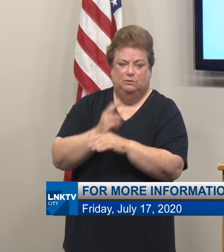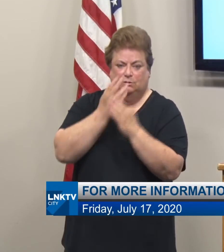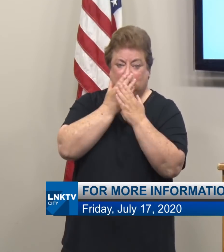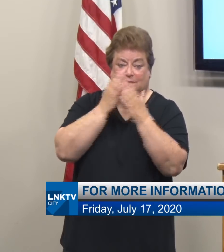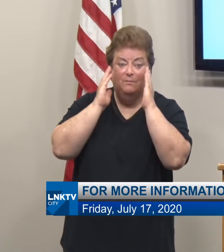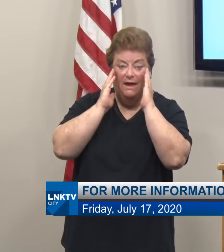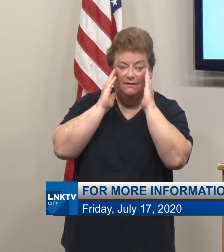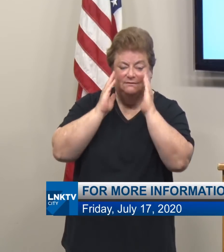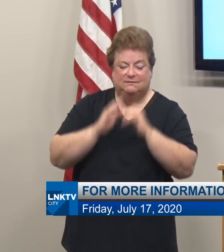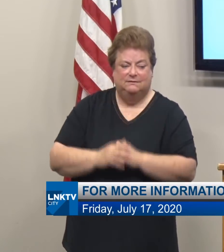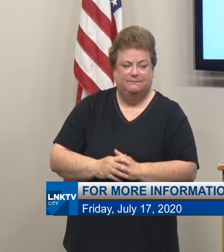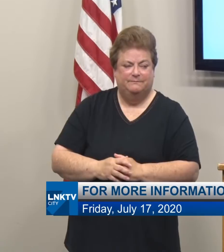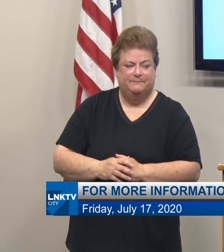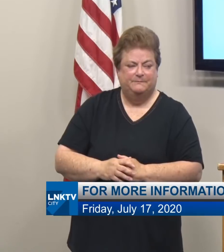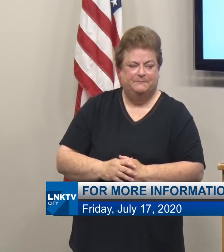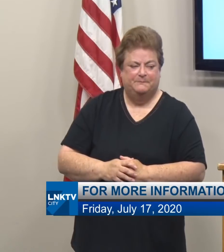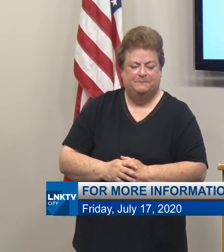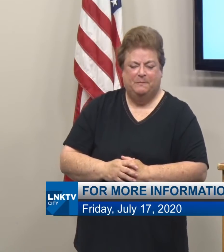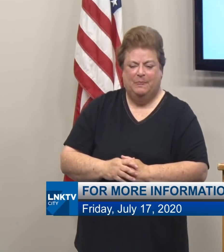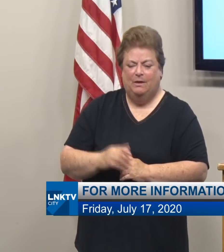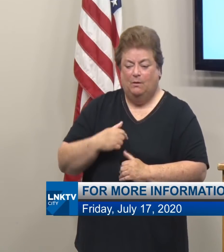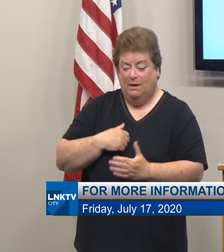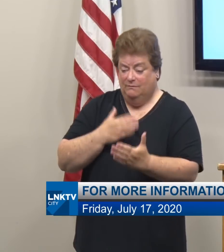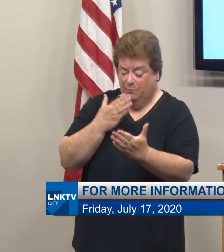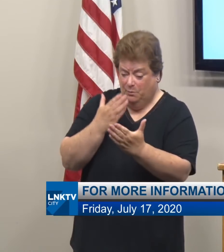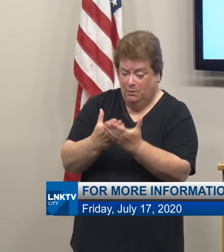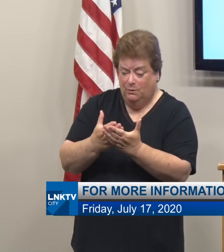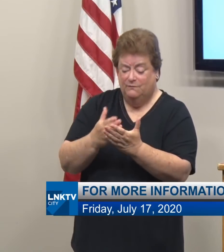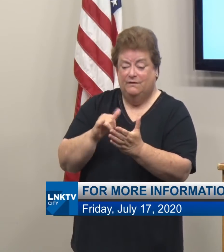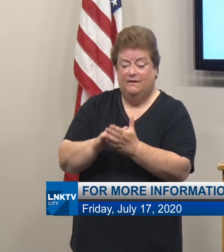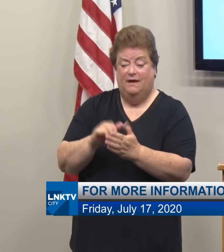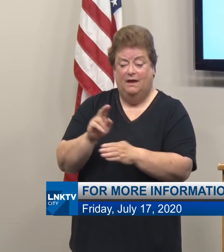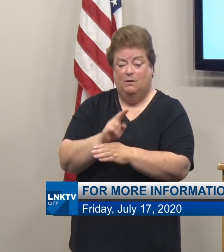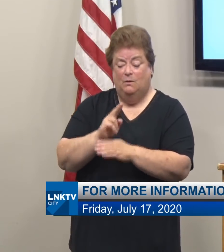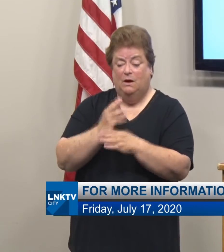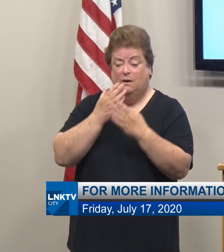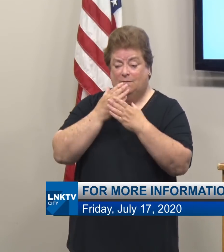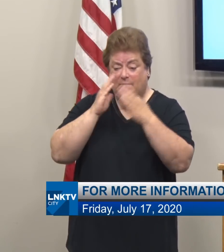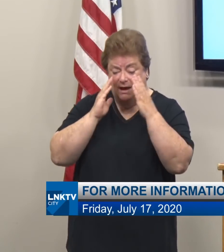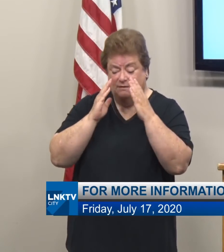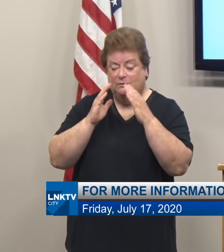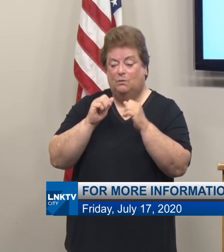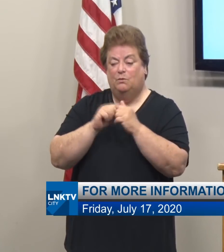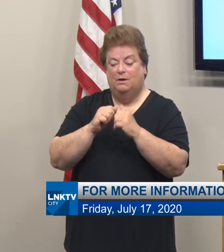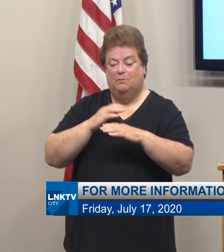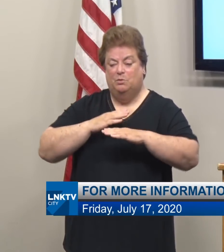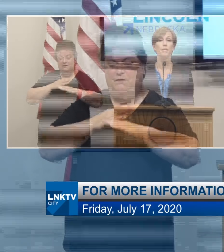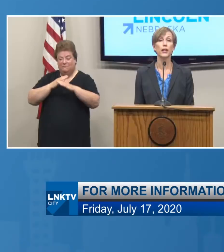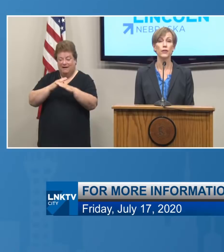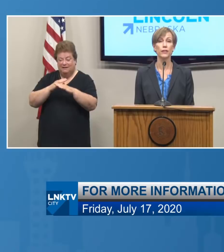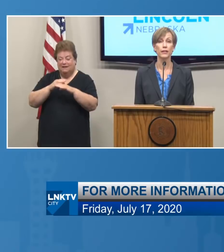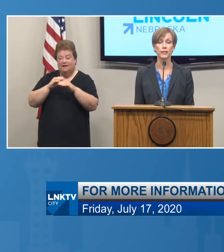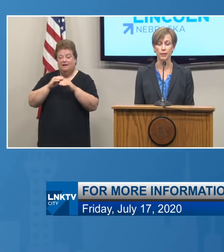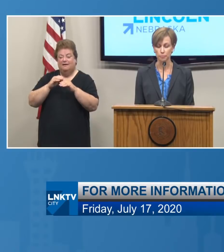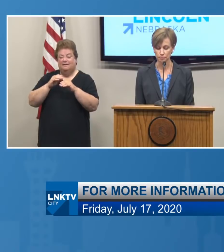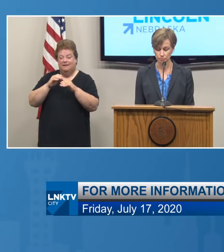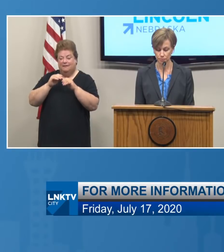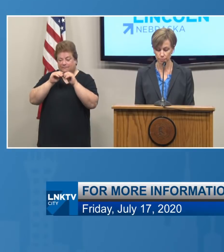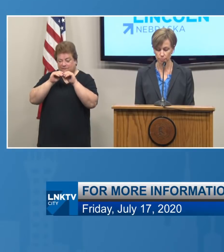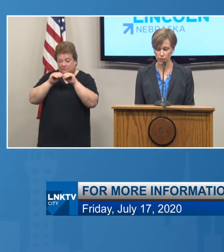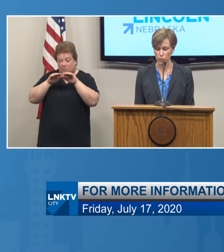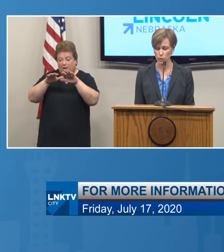masks. There is enormous evidence that wearing masks prevents the spread of droplets and aerosols that transmit